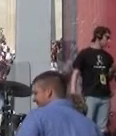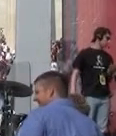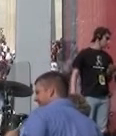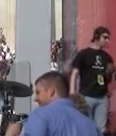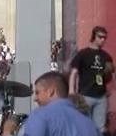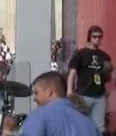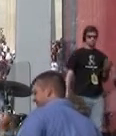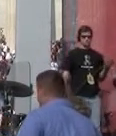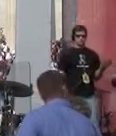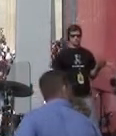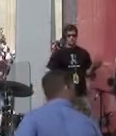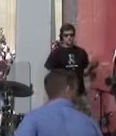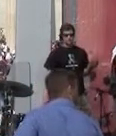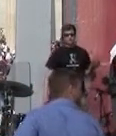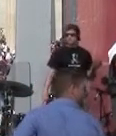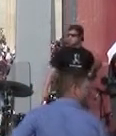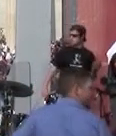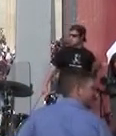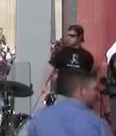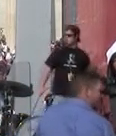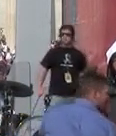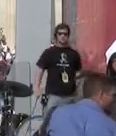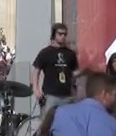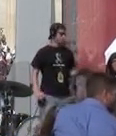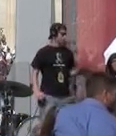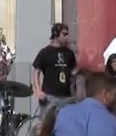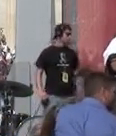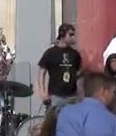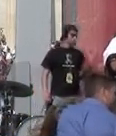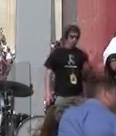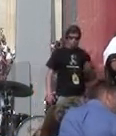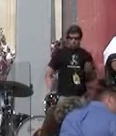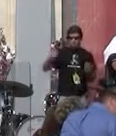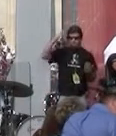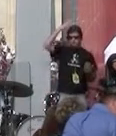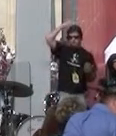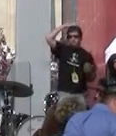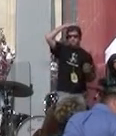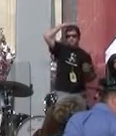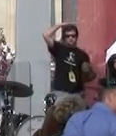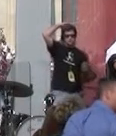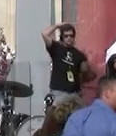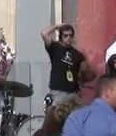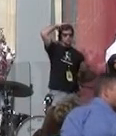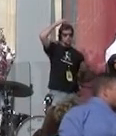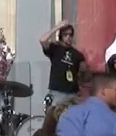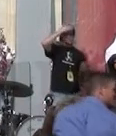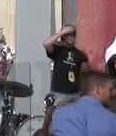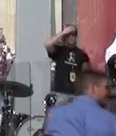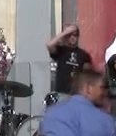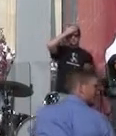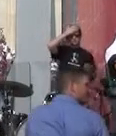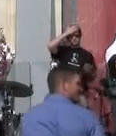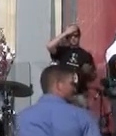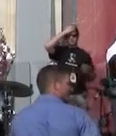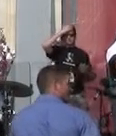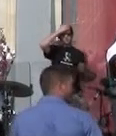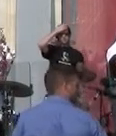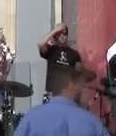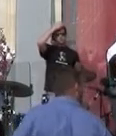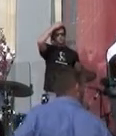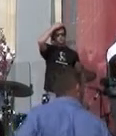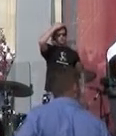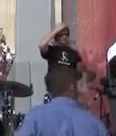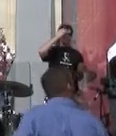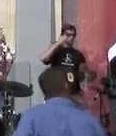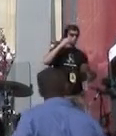Lincoln. But even before that, they were young men, unsure of their future. Look around you